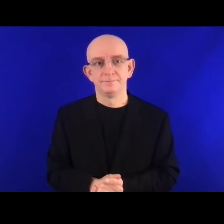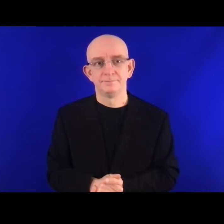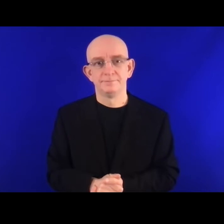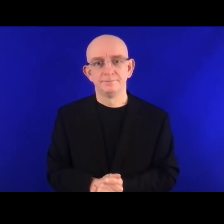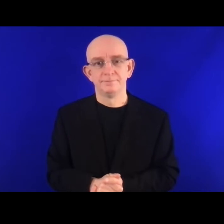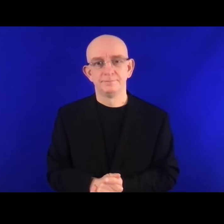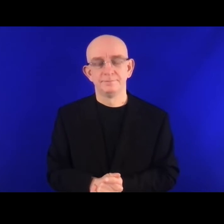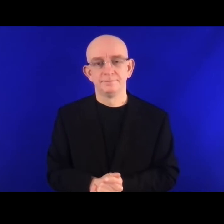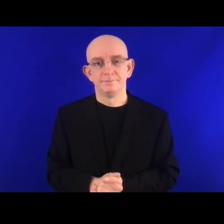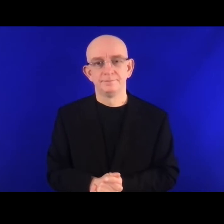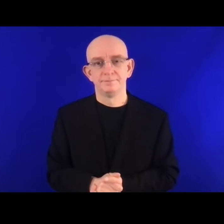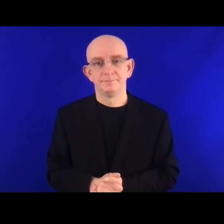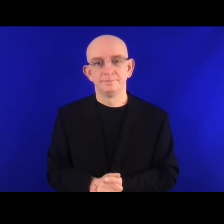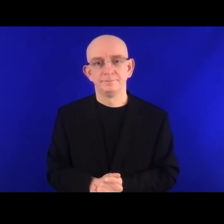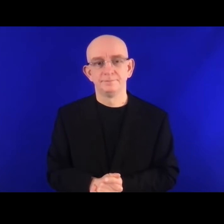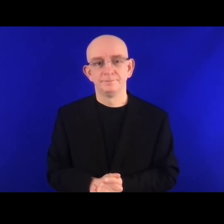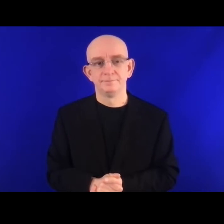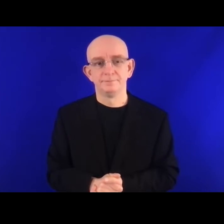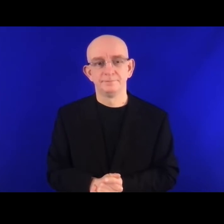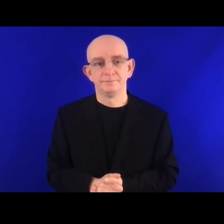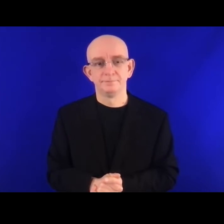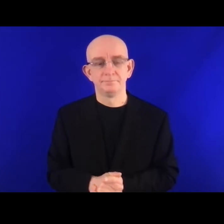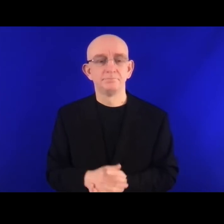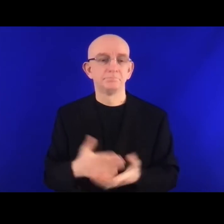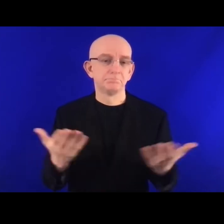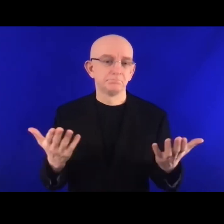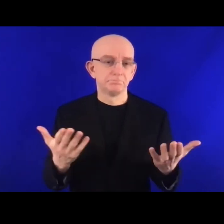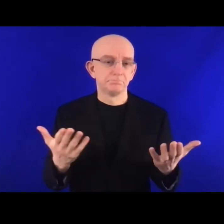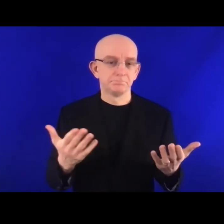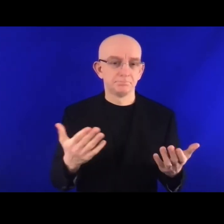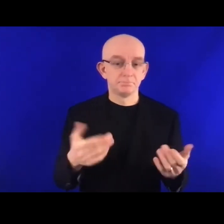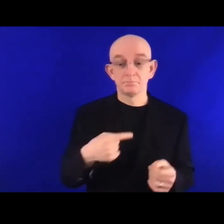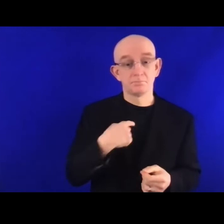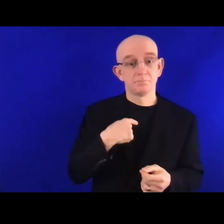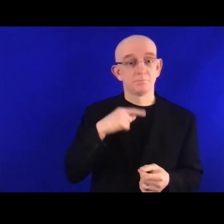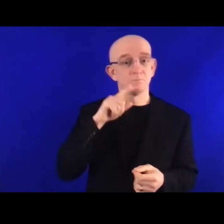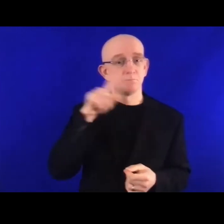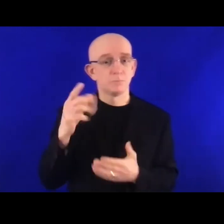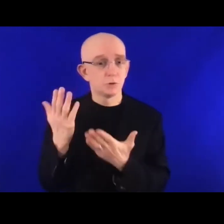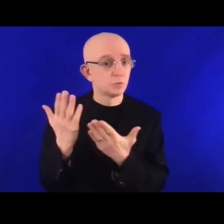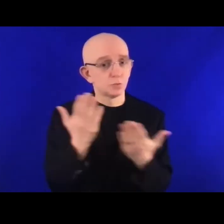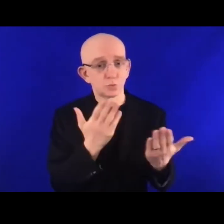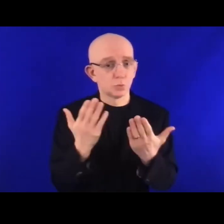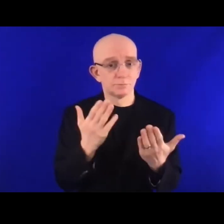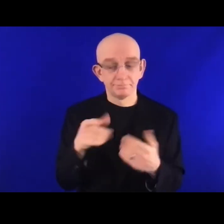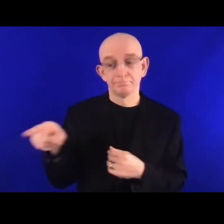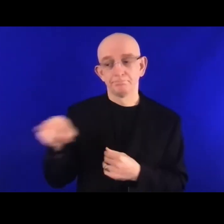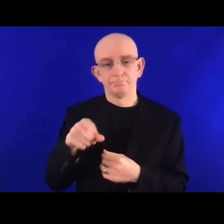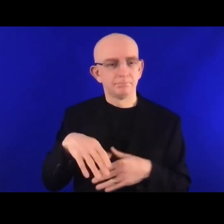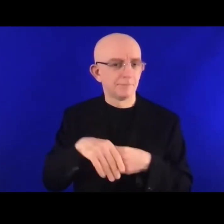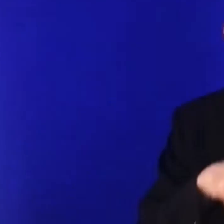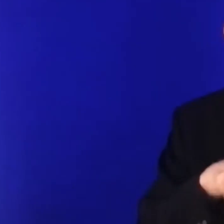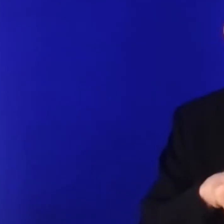they they don't invite me to their houses because they say that my wheelchair can't get in, and because I need an